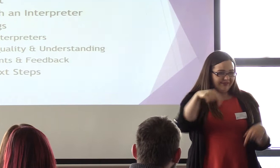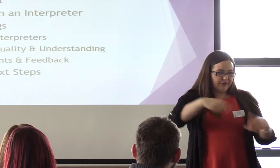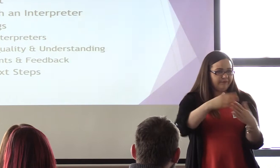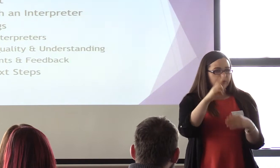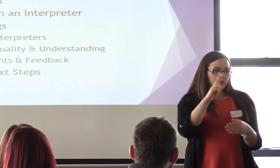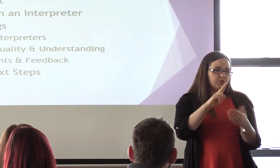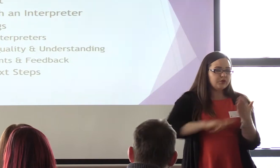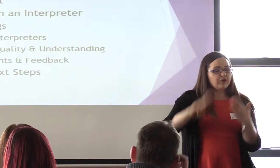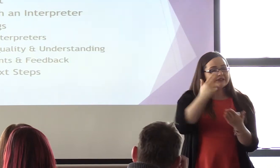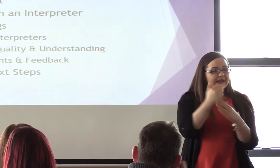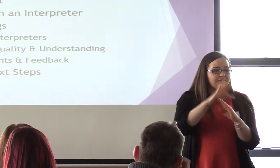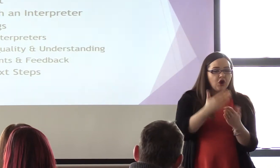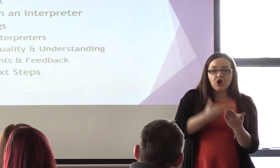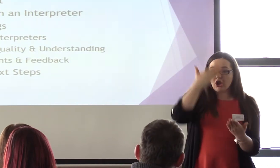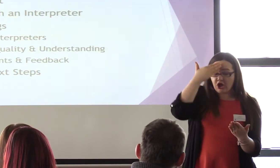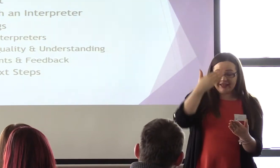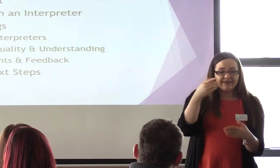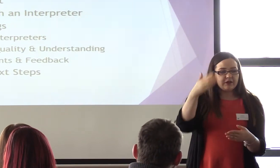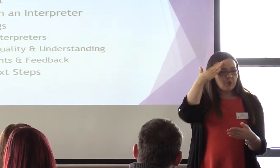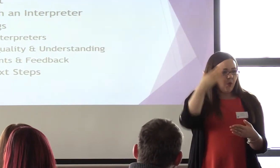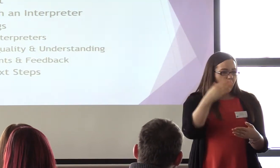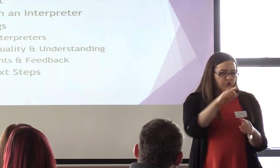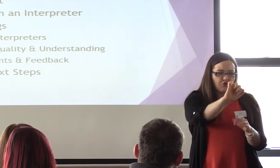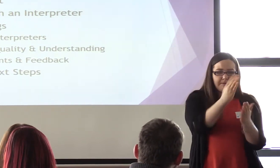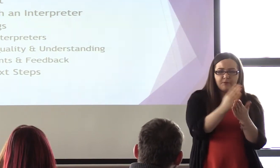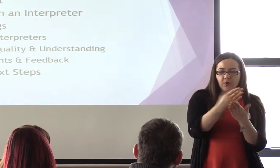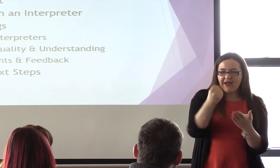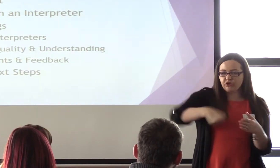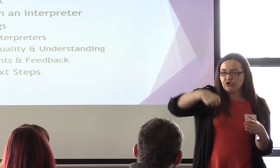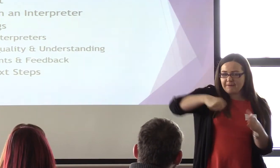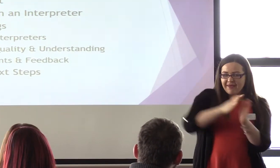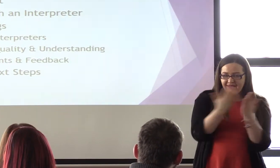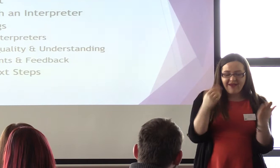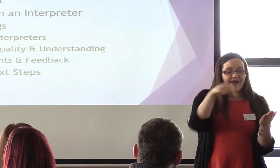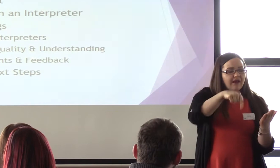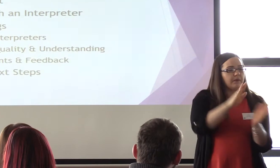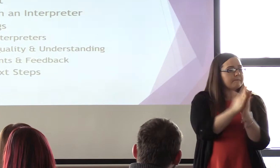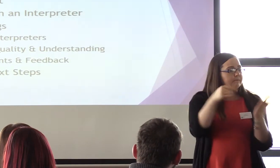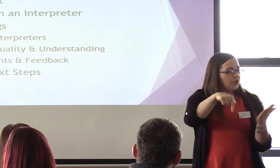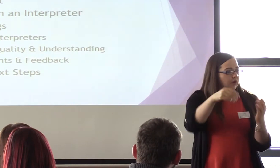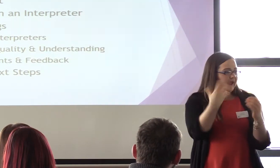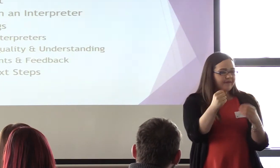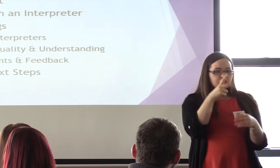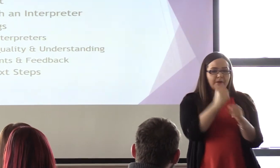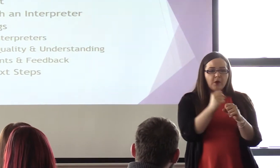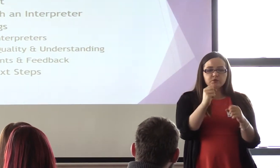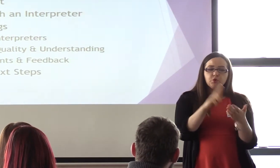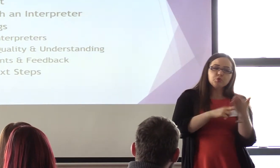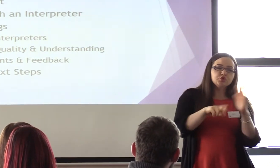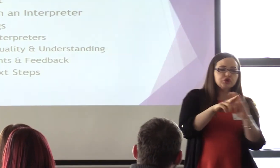So today, the focus for the conference is UDL, Universal Design Learning. And in your bag, it